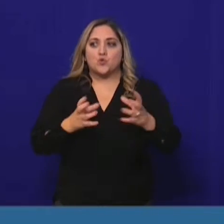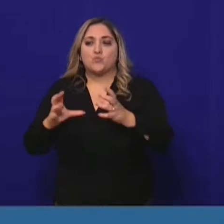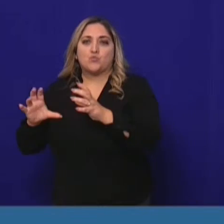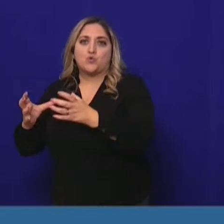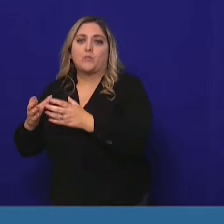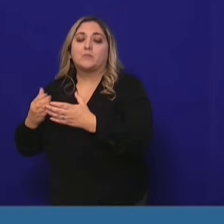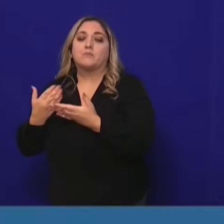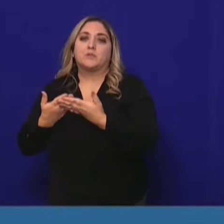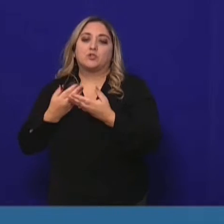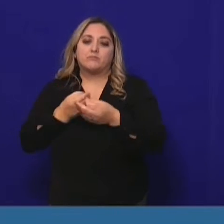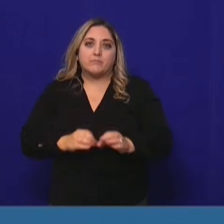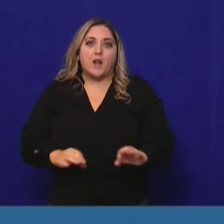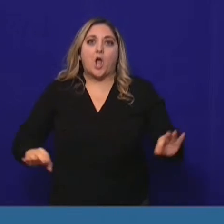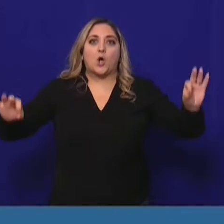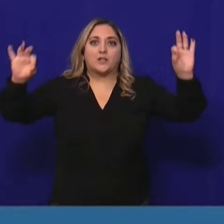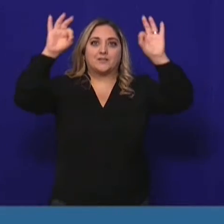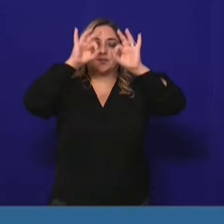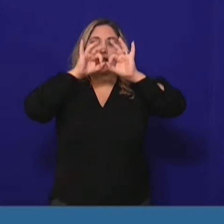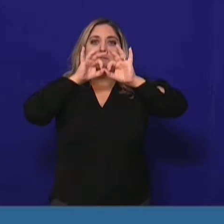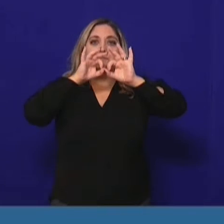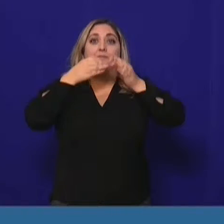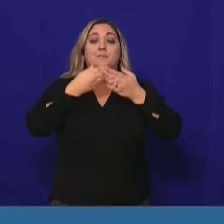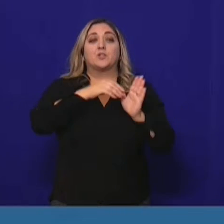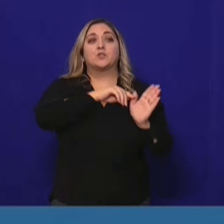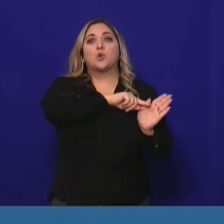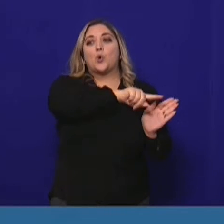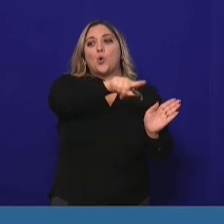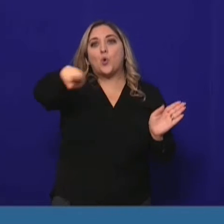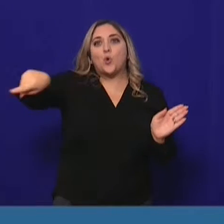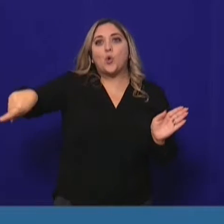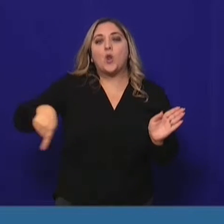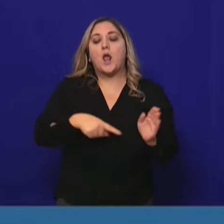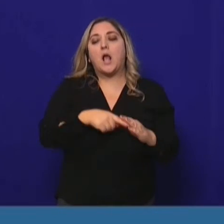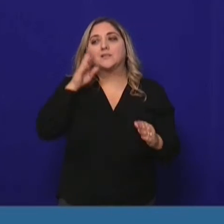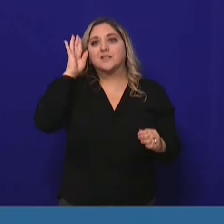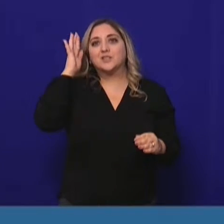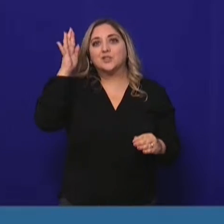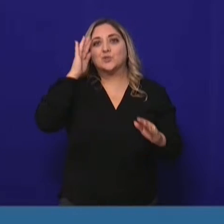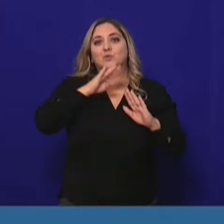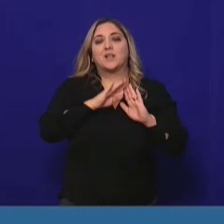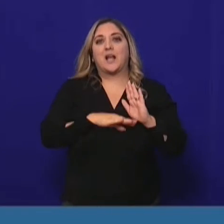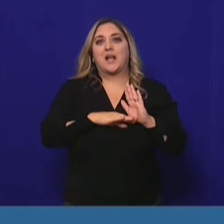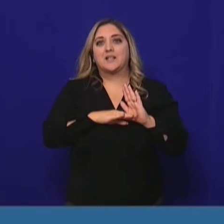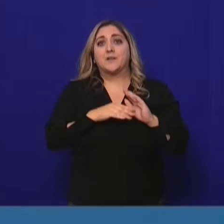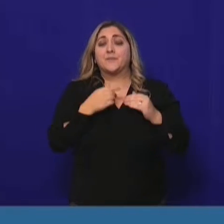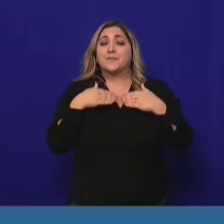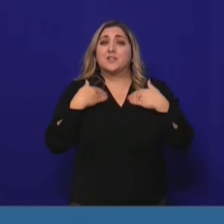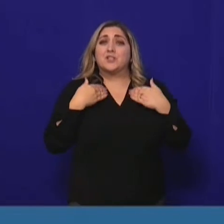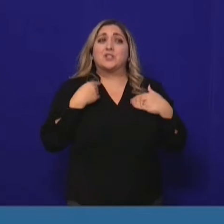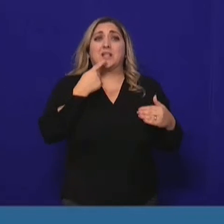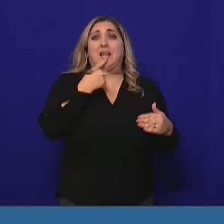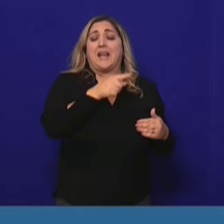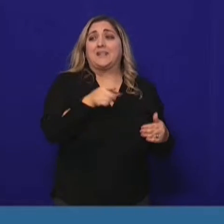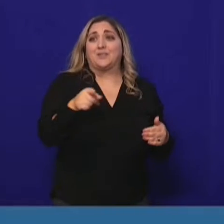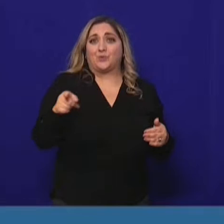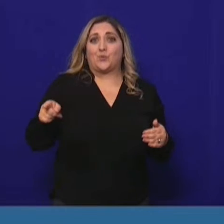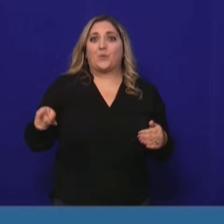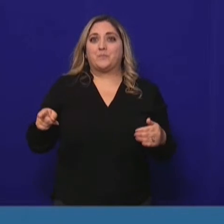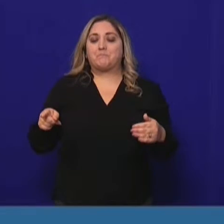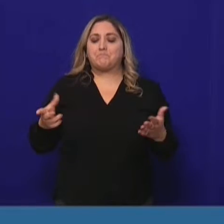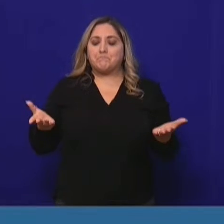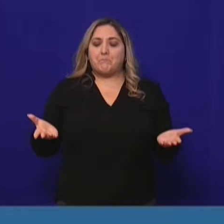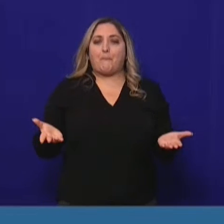għamilna prioritizzazzjoni aħna nkun nistgħu propju nilħu dawk il-gruppi l-iktar li propju għandhom bżonn. Minn hawn nixtieq nappella